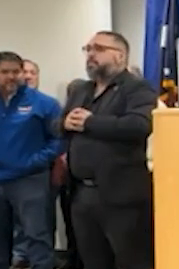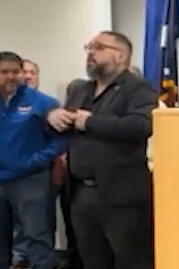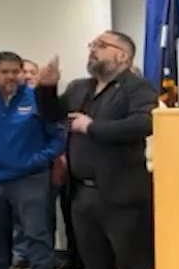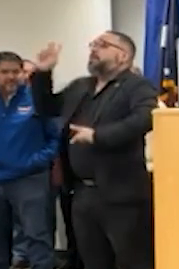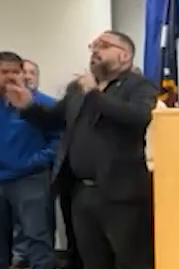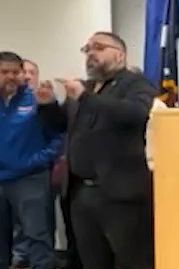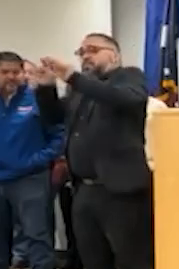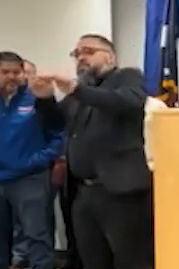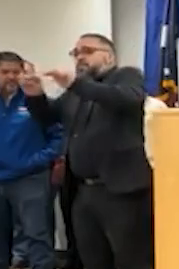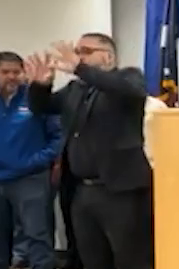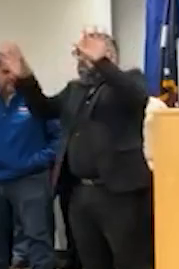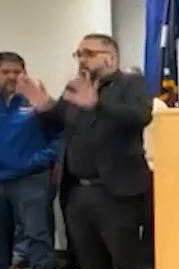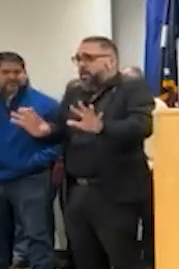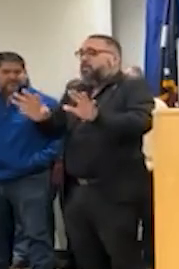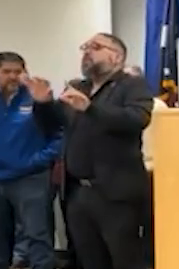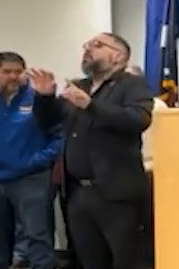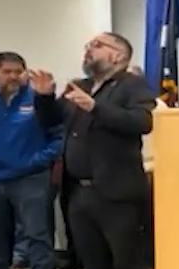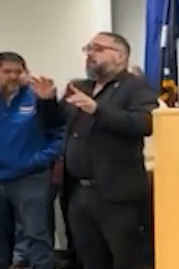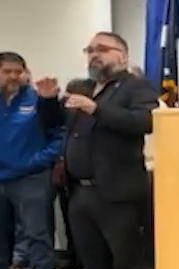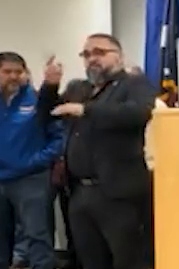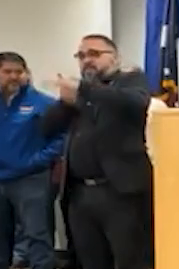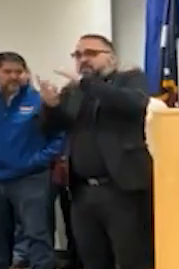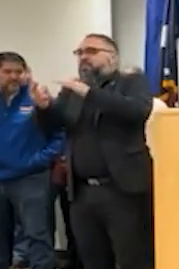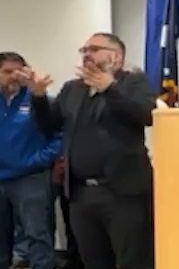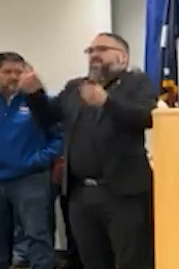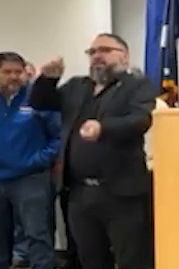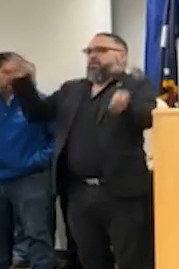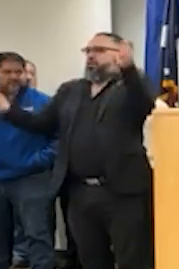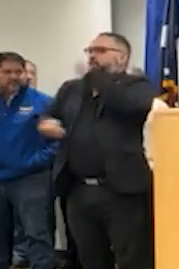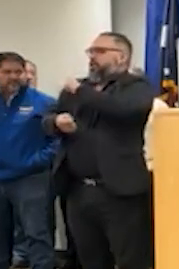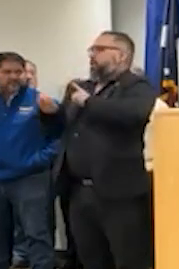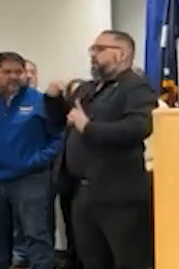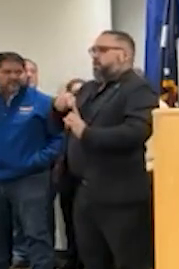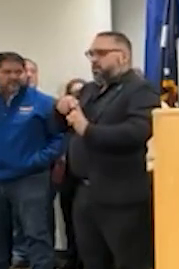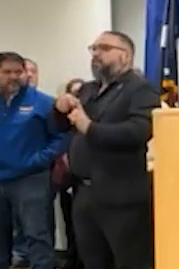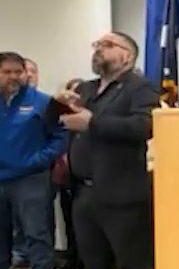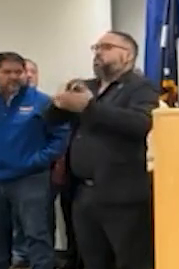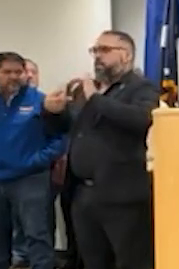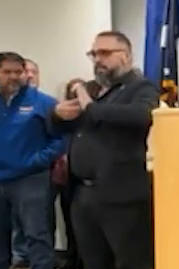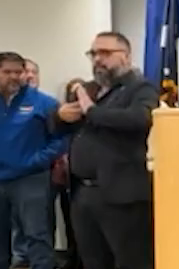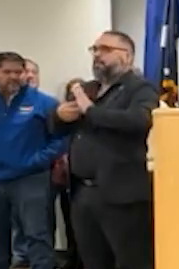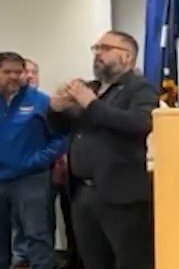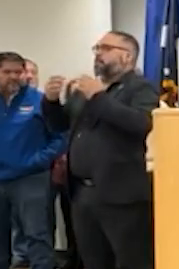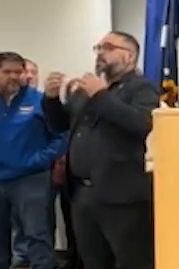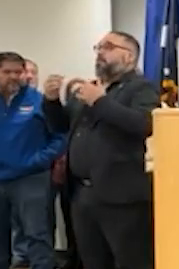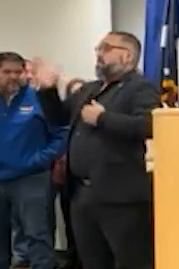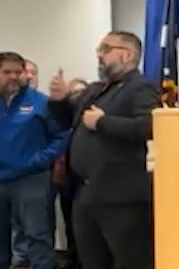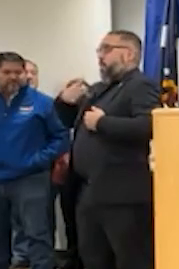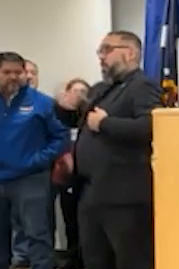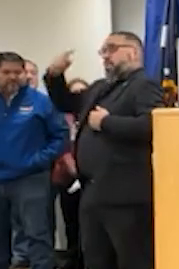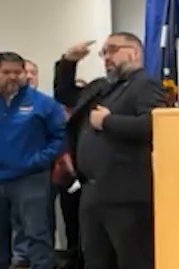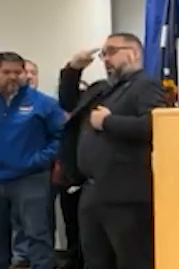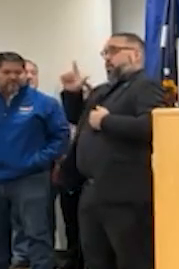watching the weather forecast has already changed, and so it is escalated even to what we thought it would be